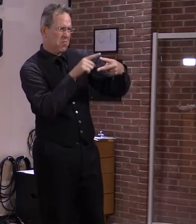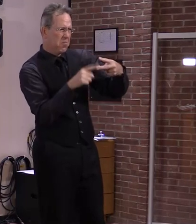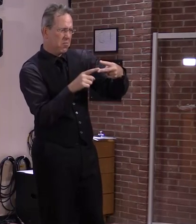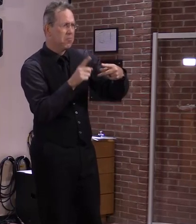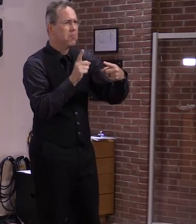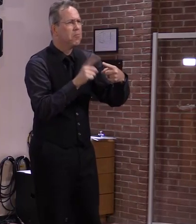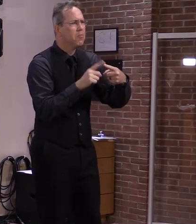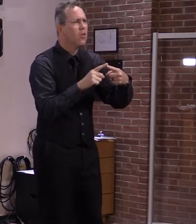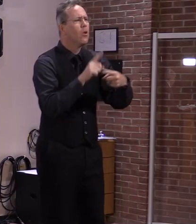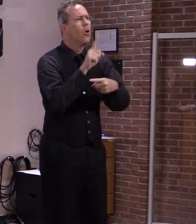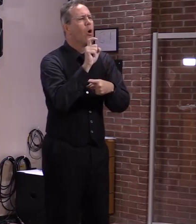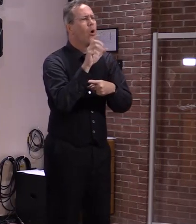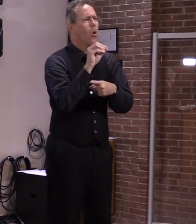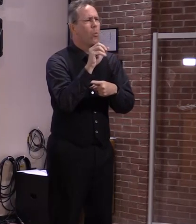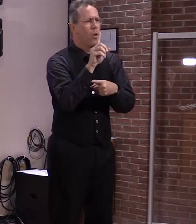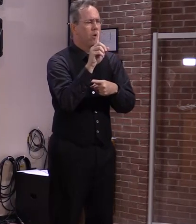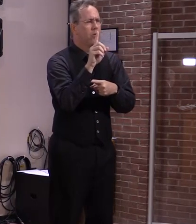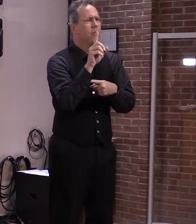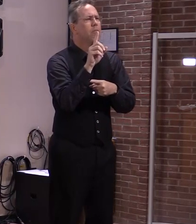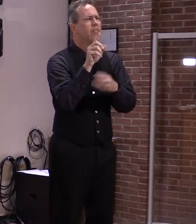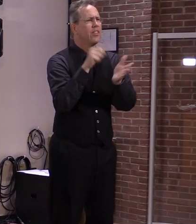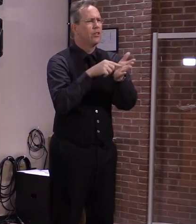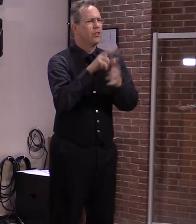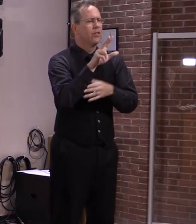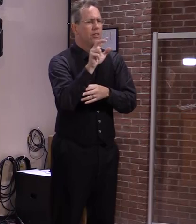101,600 have received their first dose of vaccine.